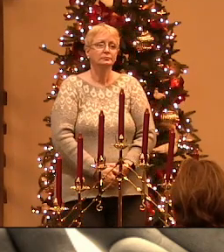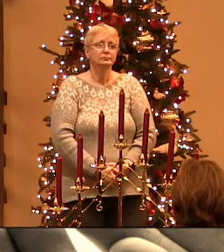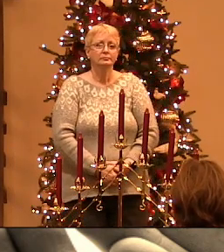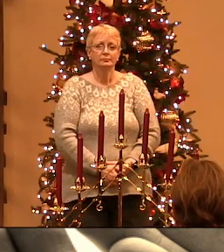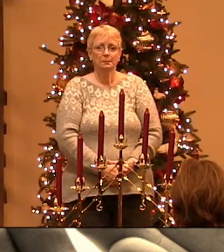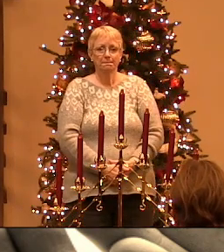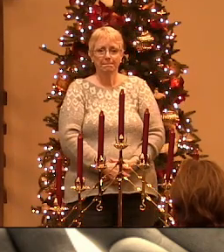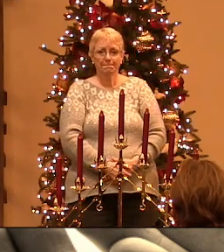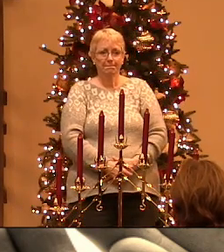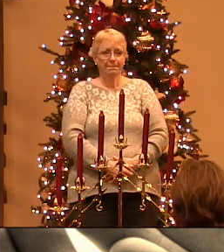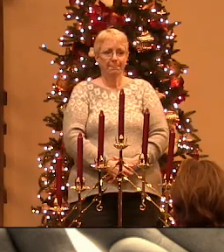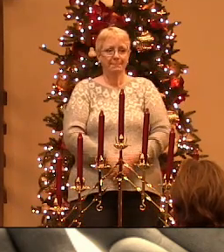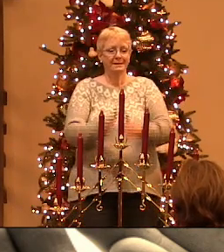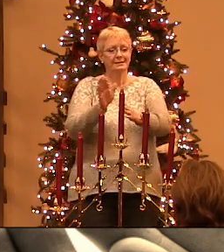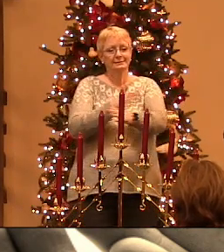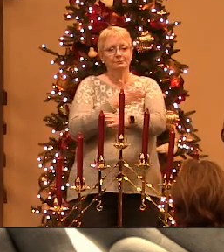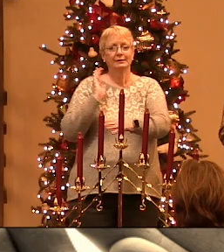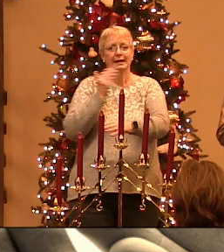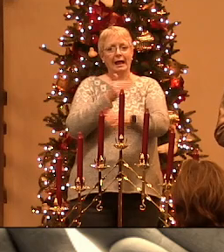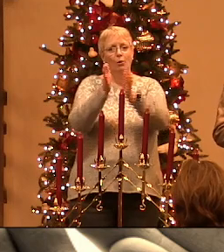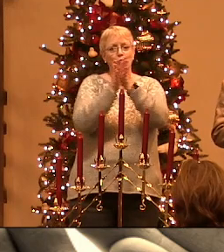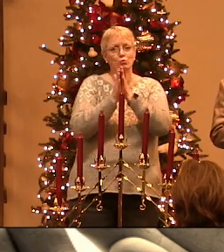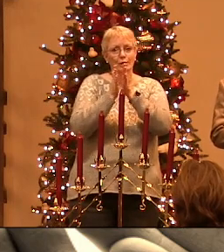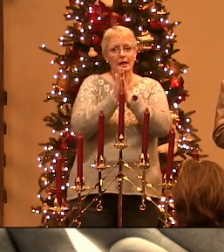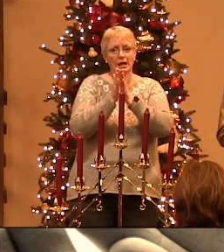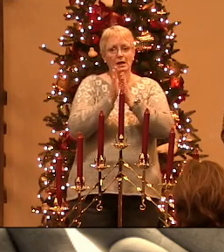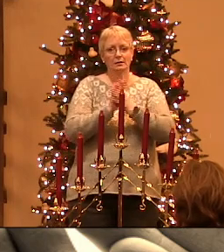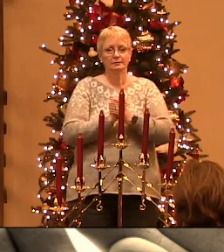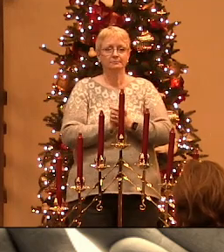Let's make it our prayer.